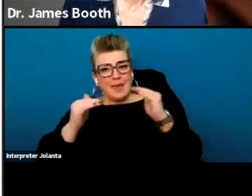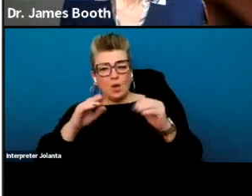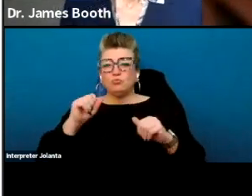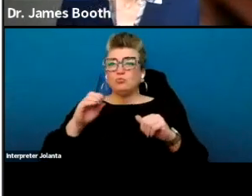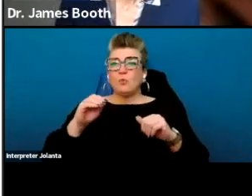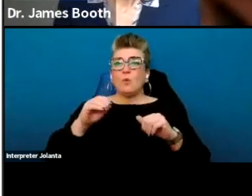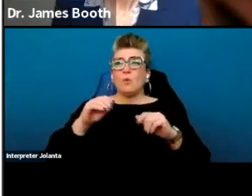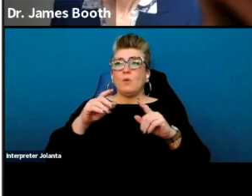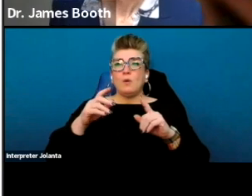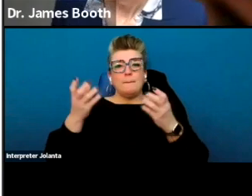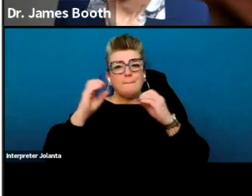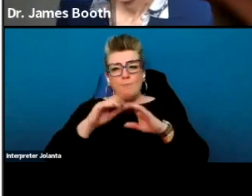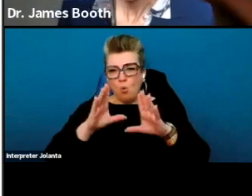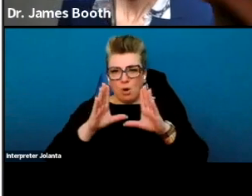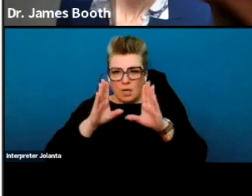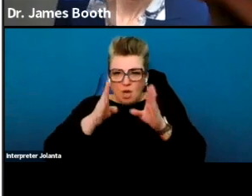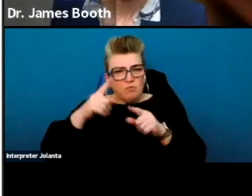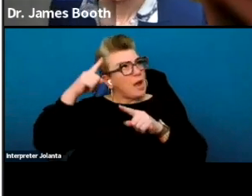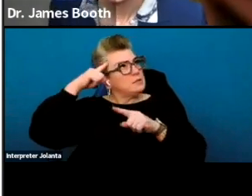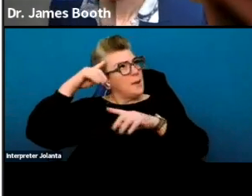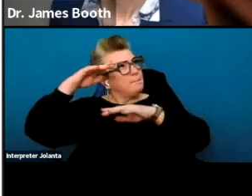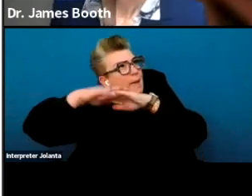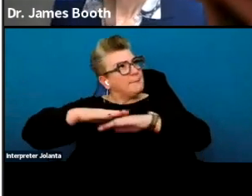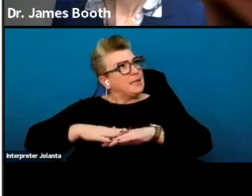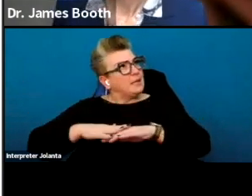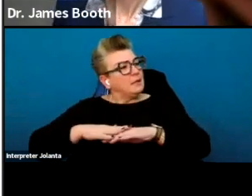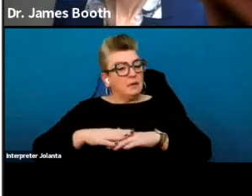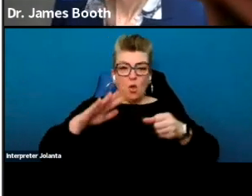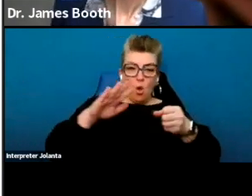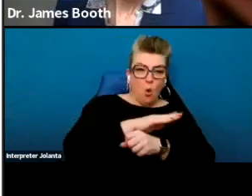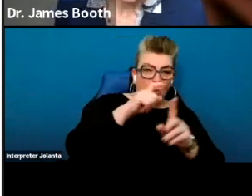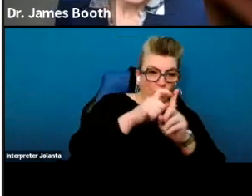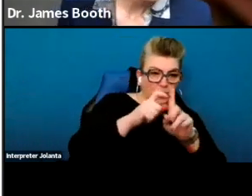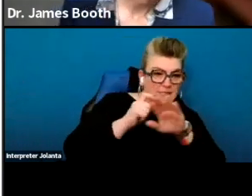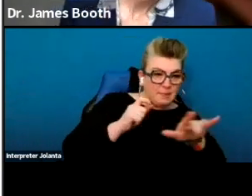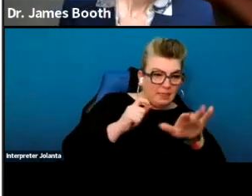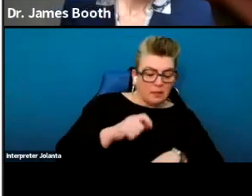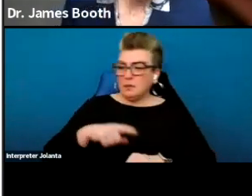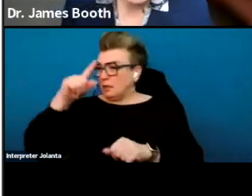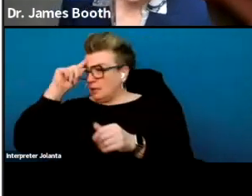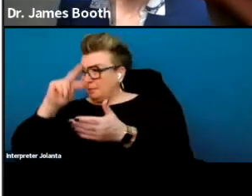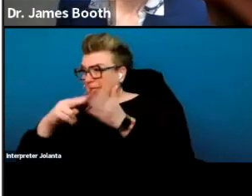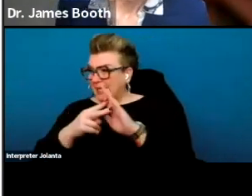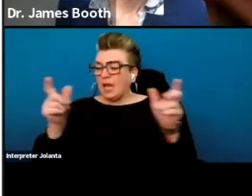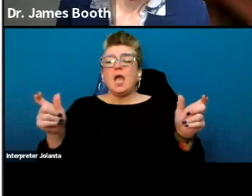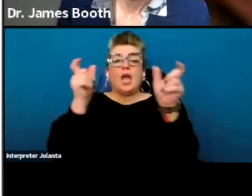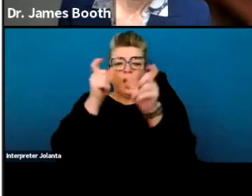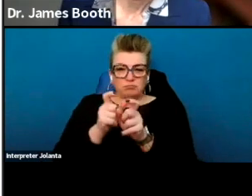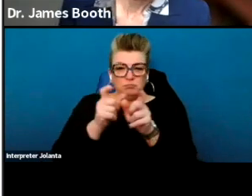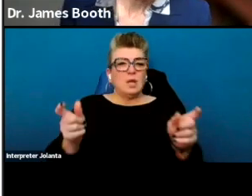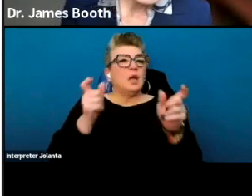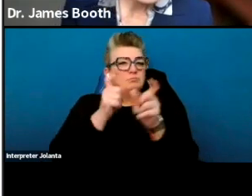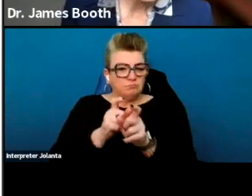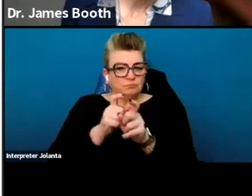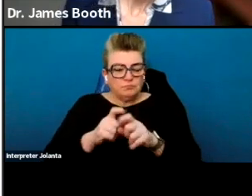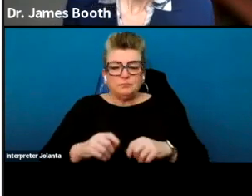kind of direct mapping between kind of whole word spellings and their meanings. So that's one project underway